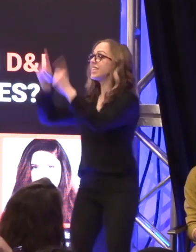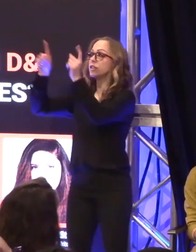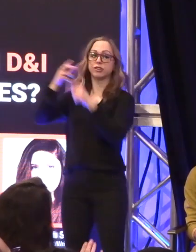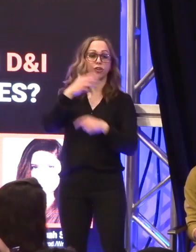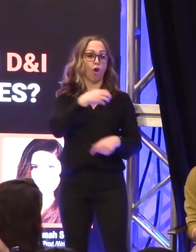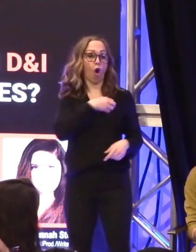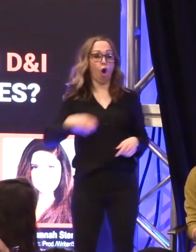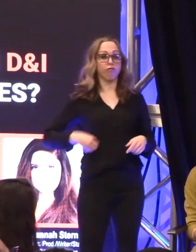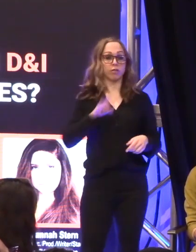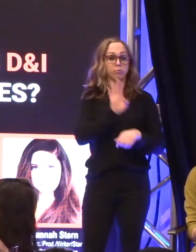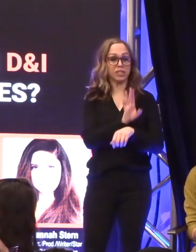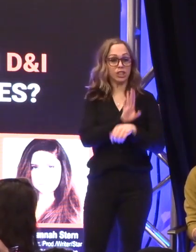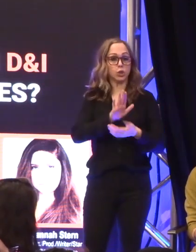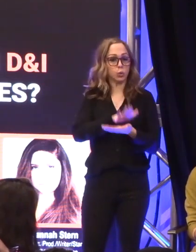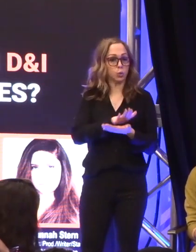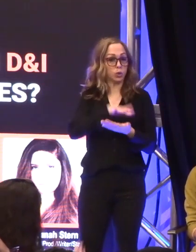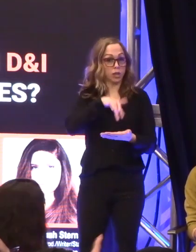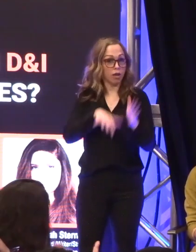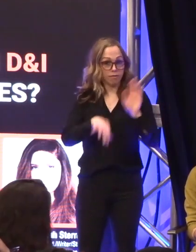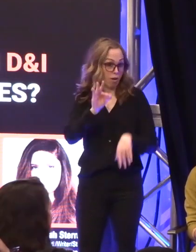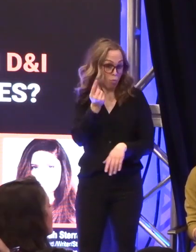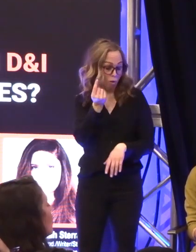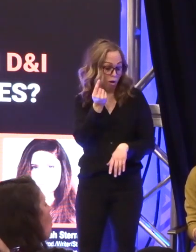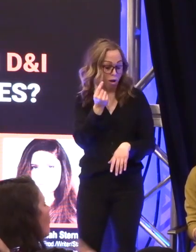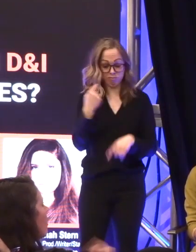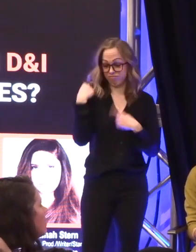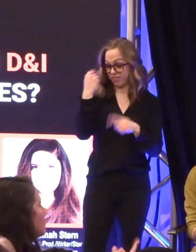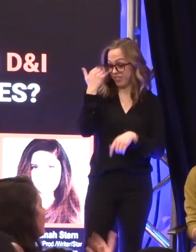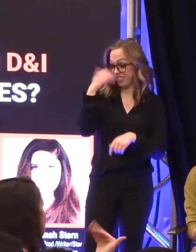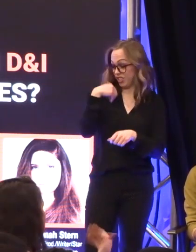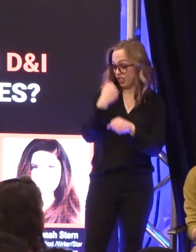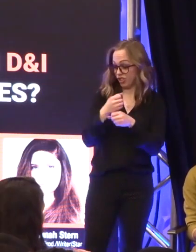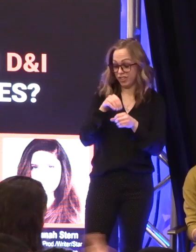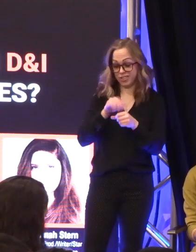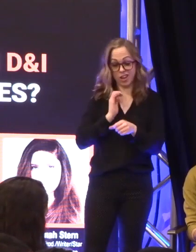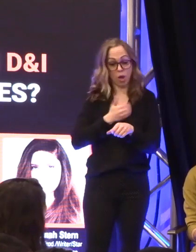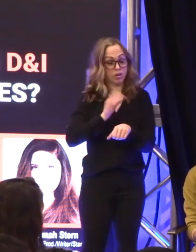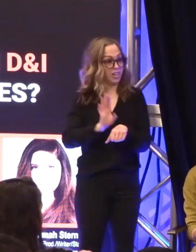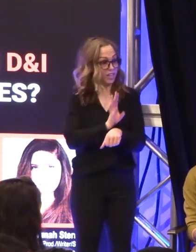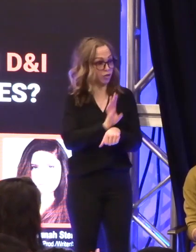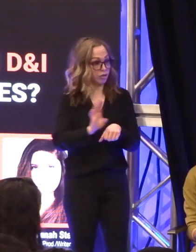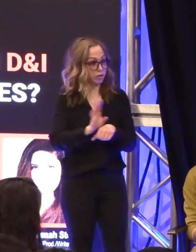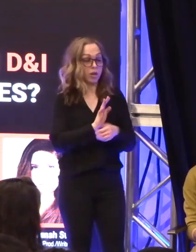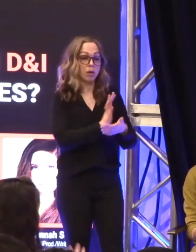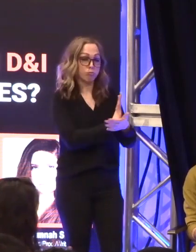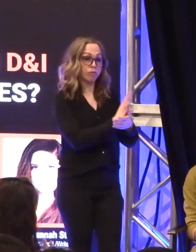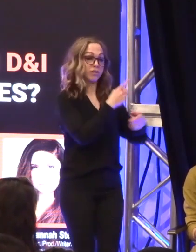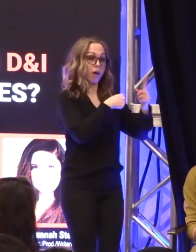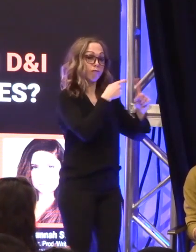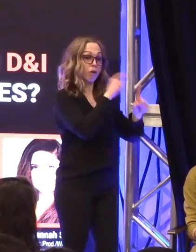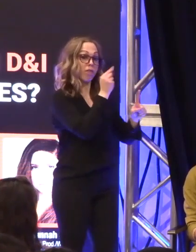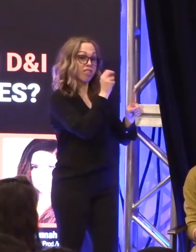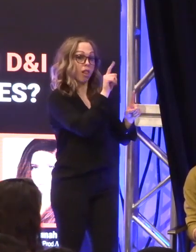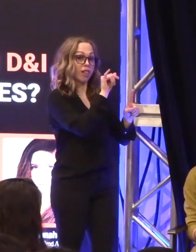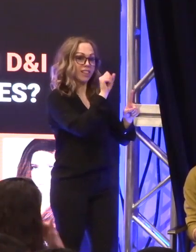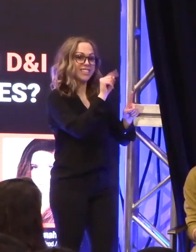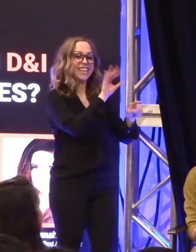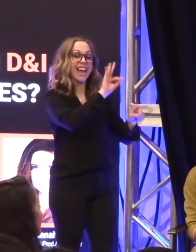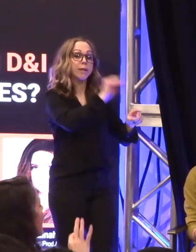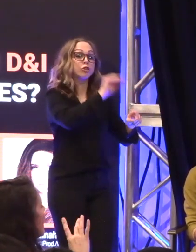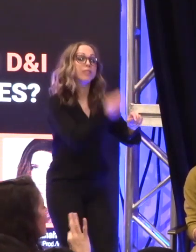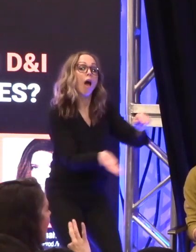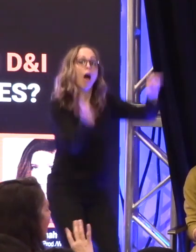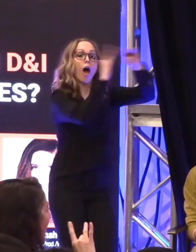study, for example, found that over the last 15 years in the industry, movies that are made from the list make 90% more in